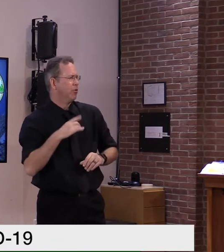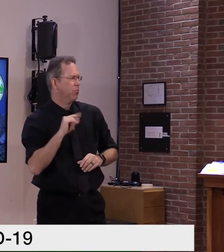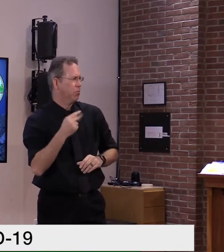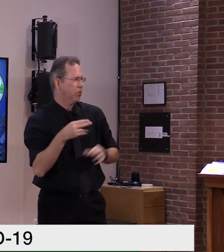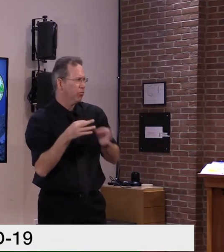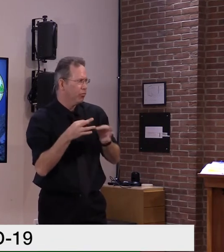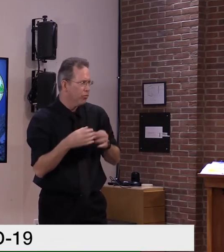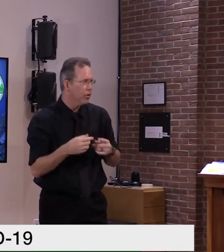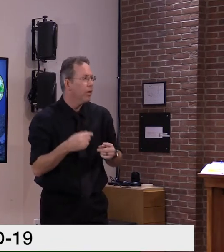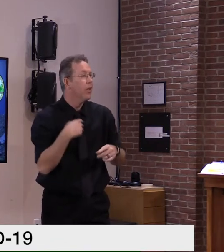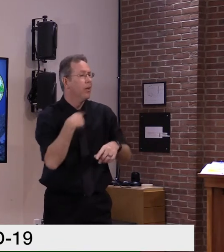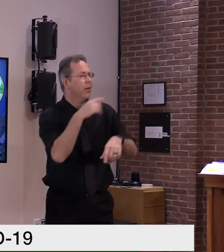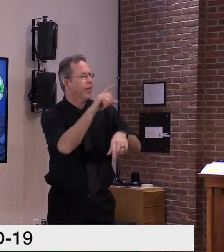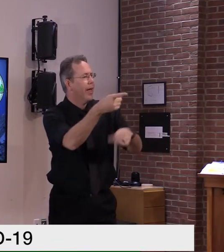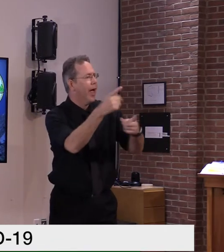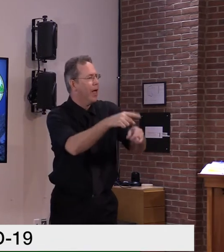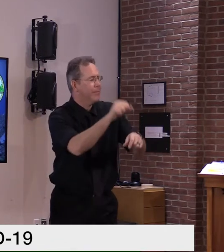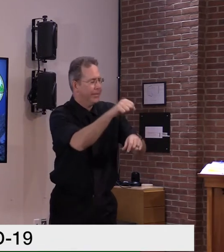positive,